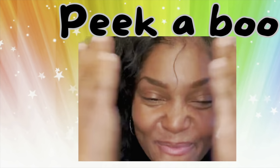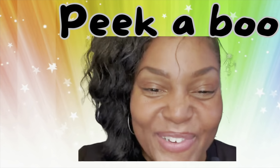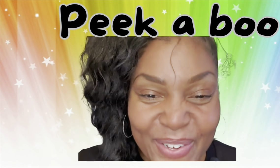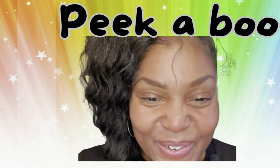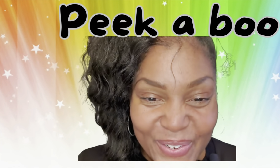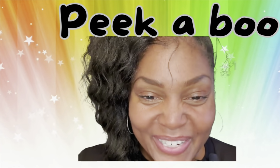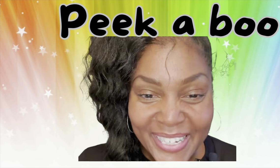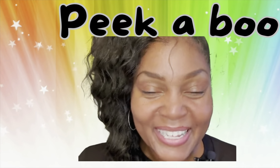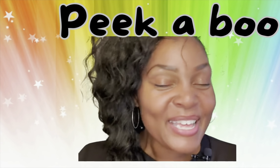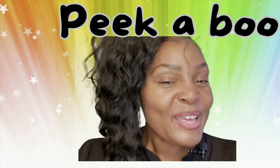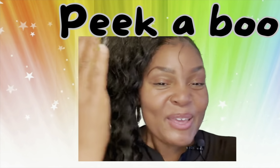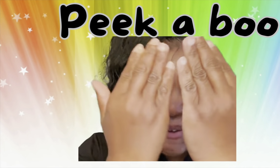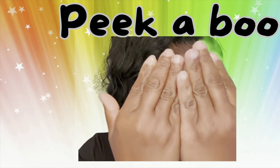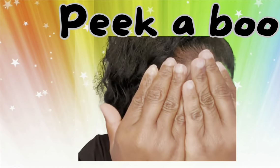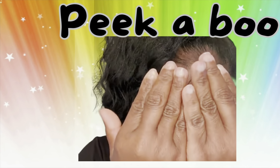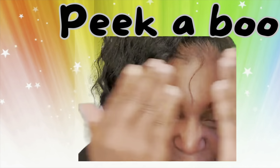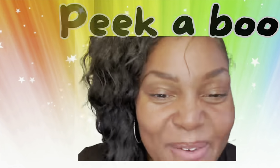Peek-a-boo.